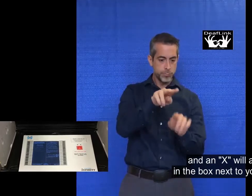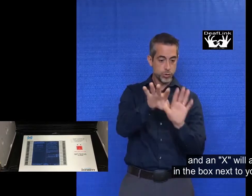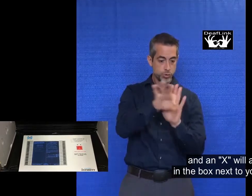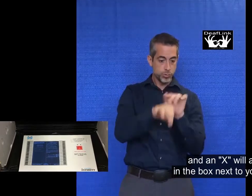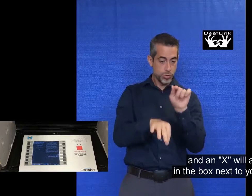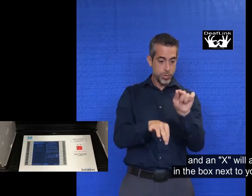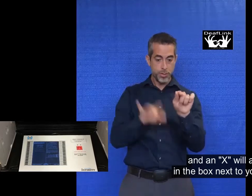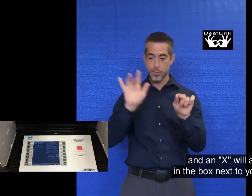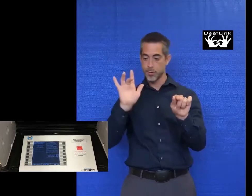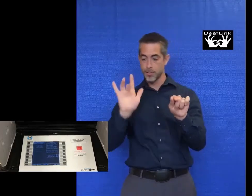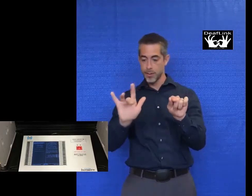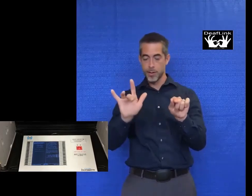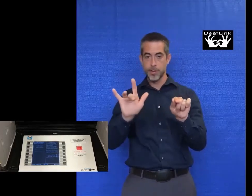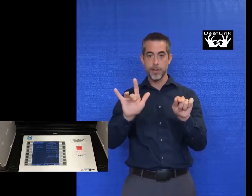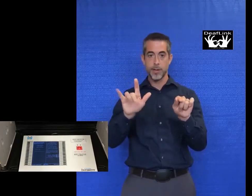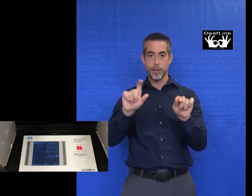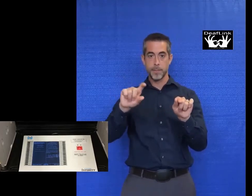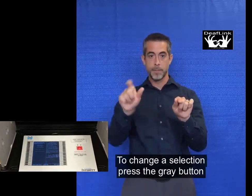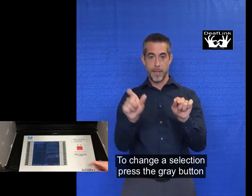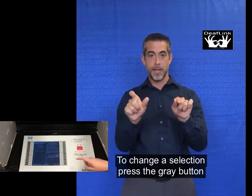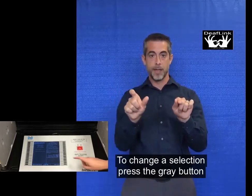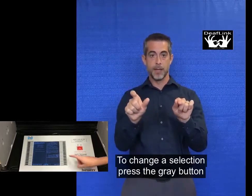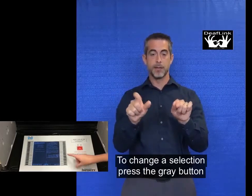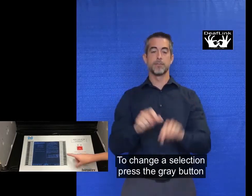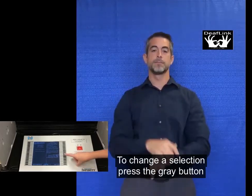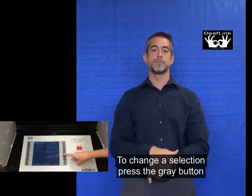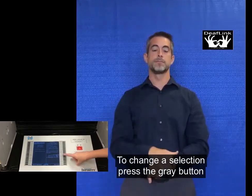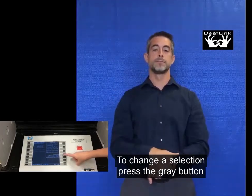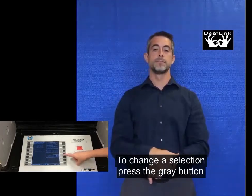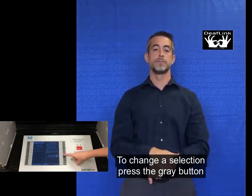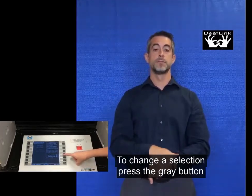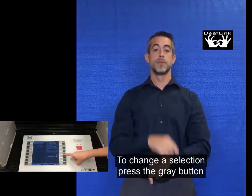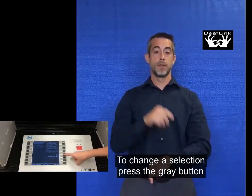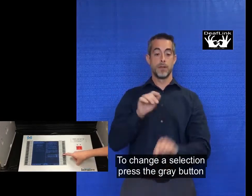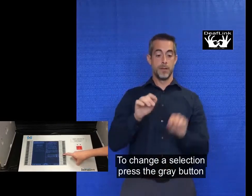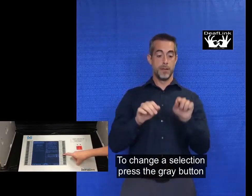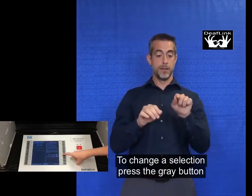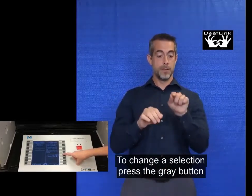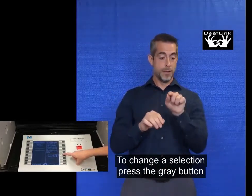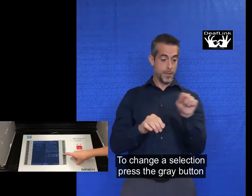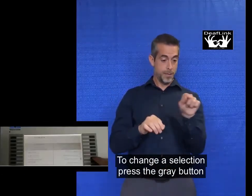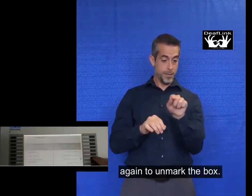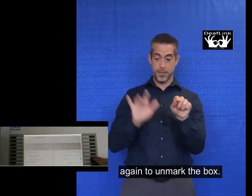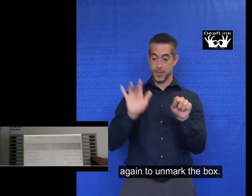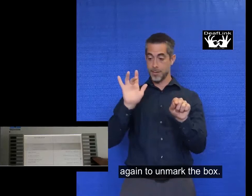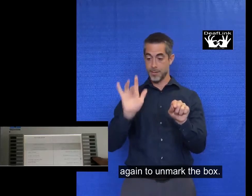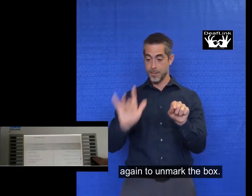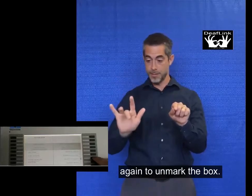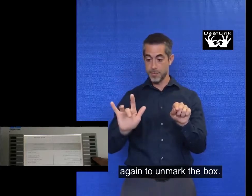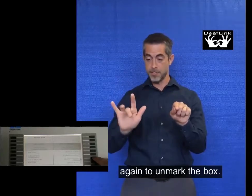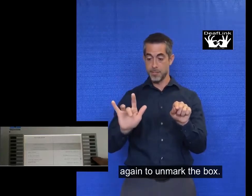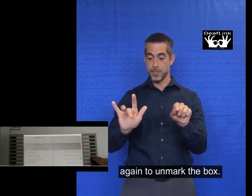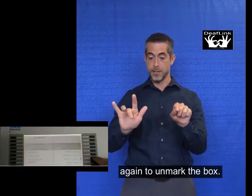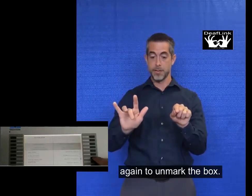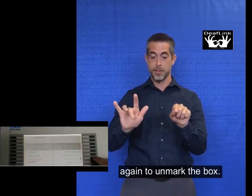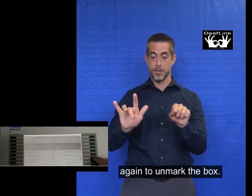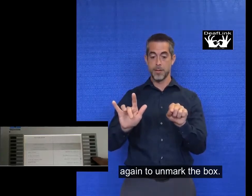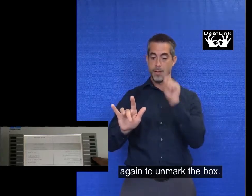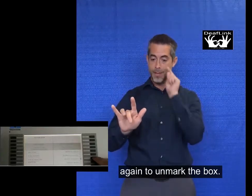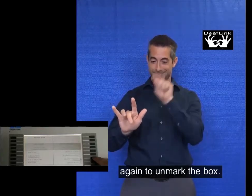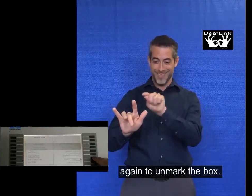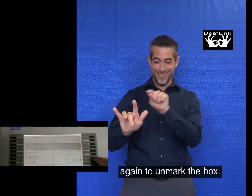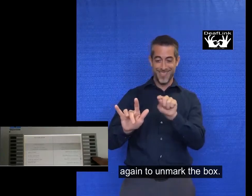next to your choice. To change a selection, press the gray button again to unmark